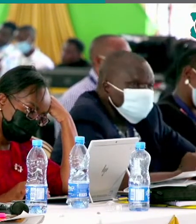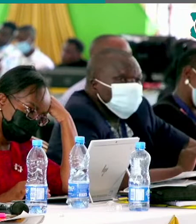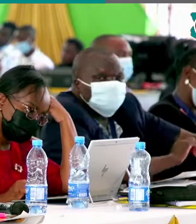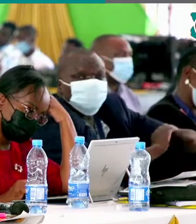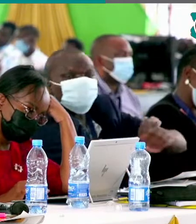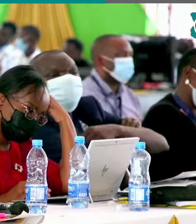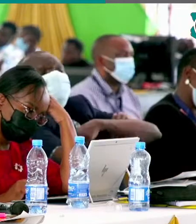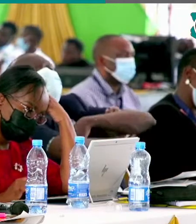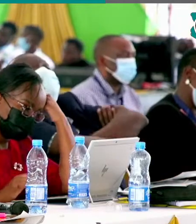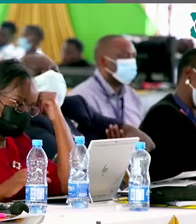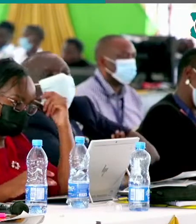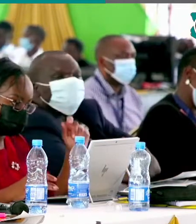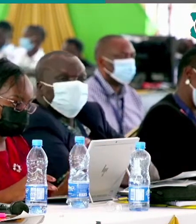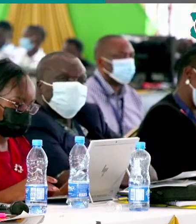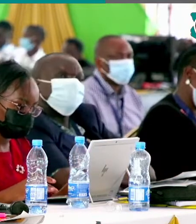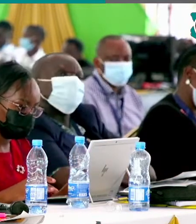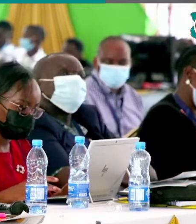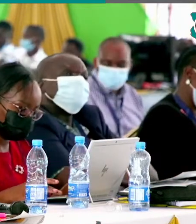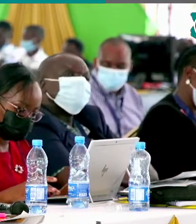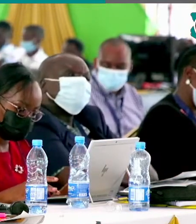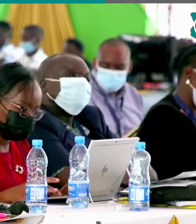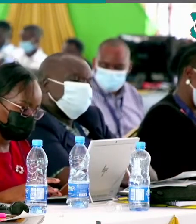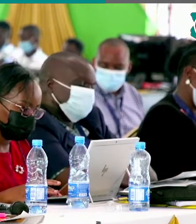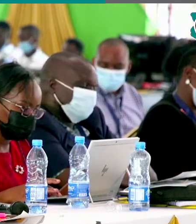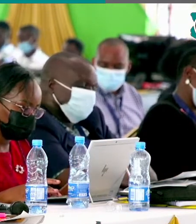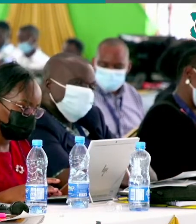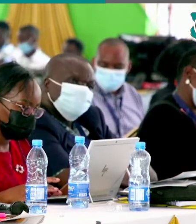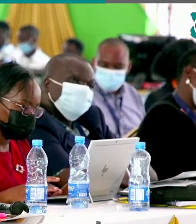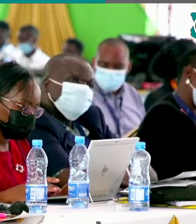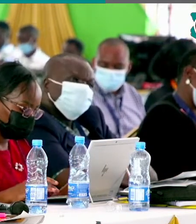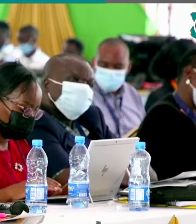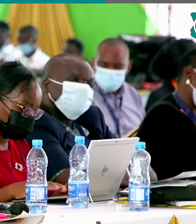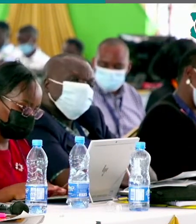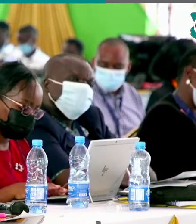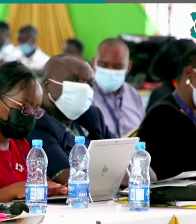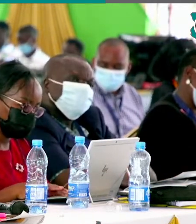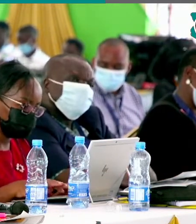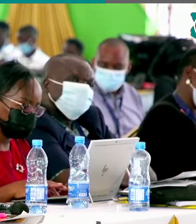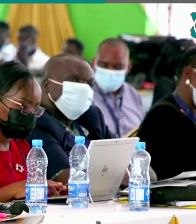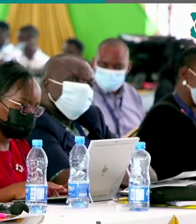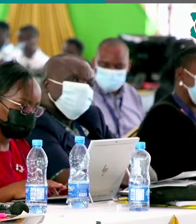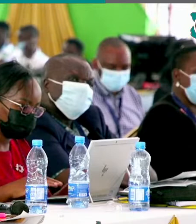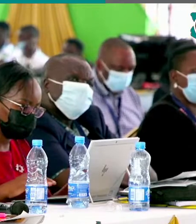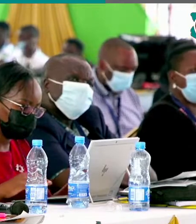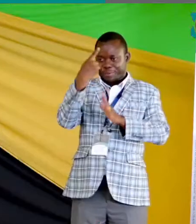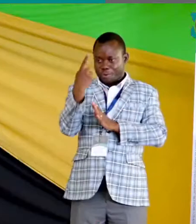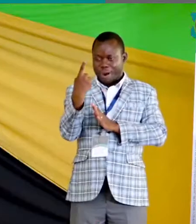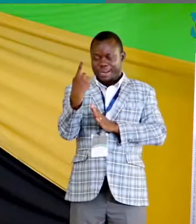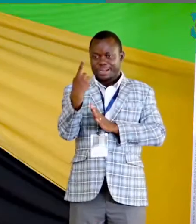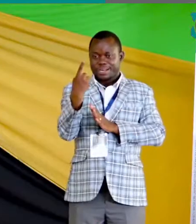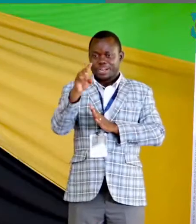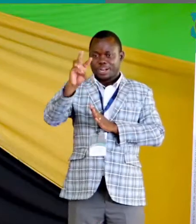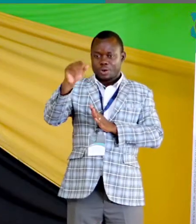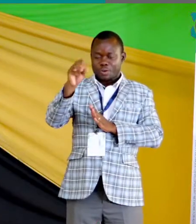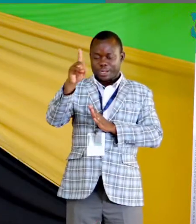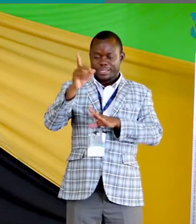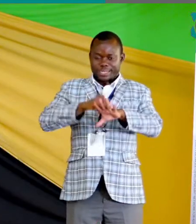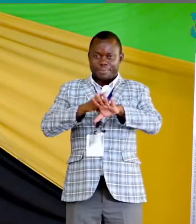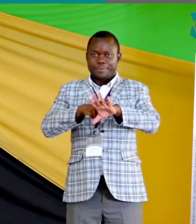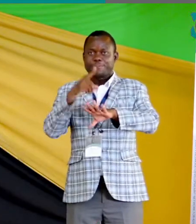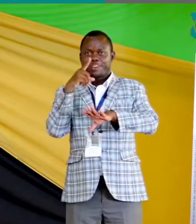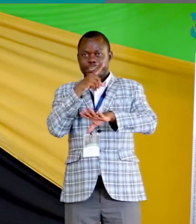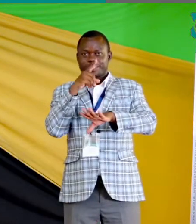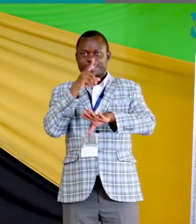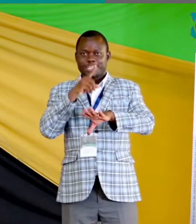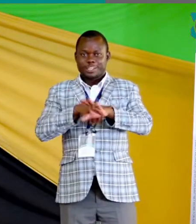feeding. We have piloted for a county feeding program in one ward, which once we are through, then we'll